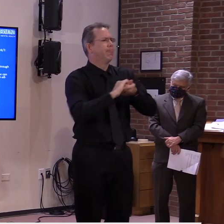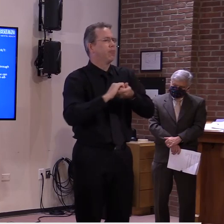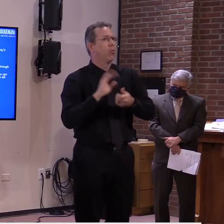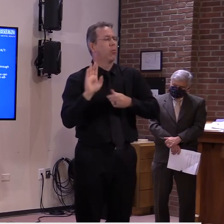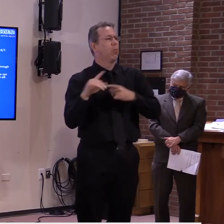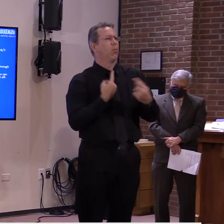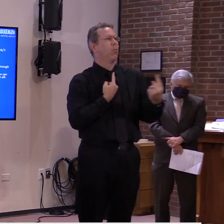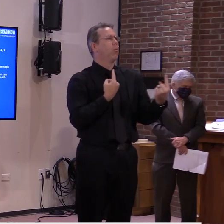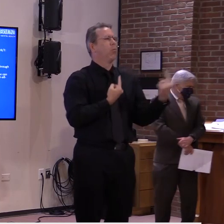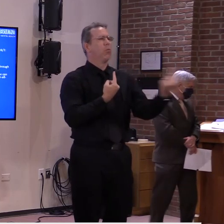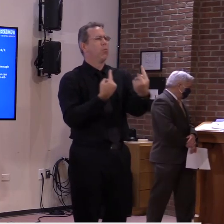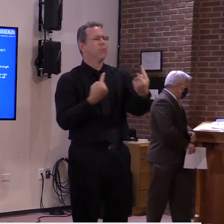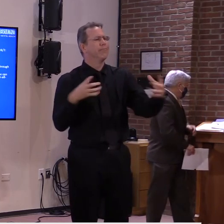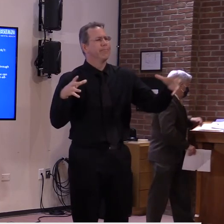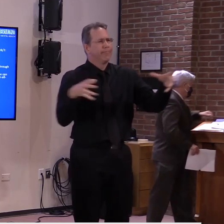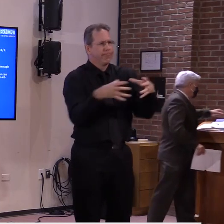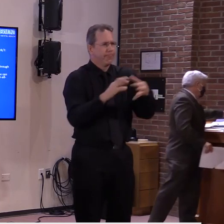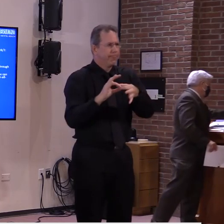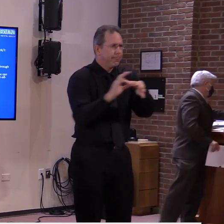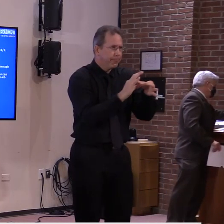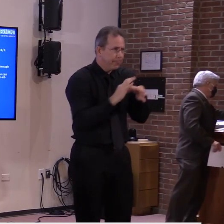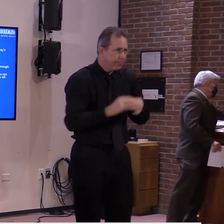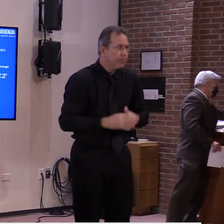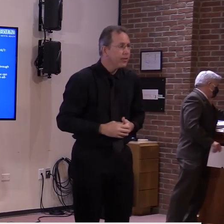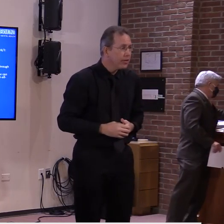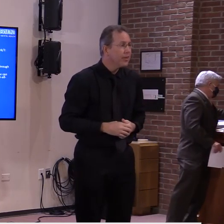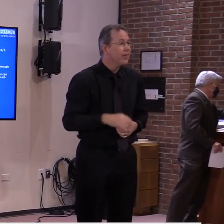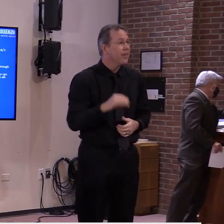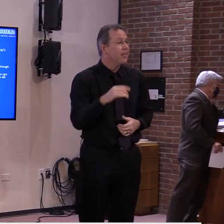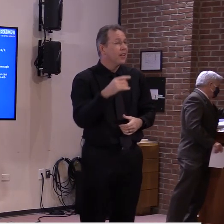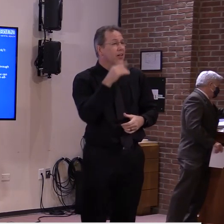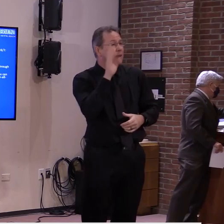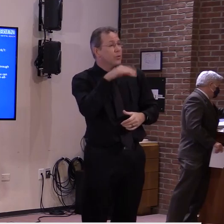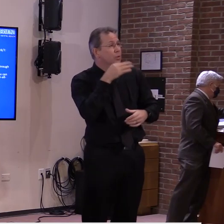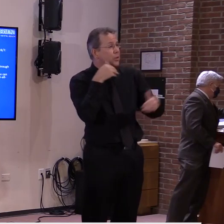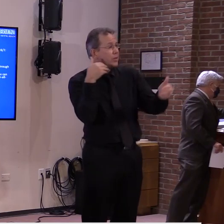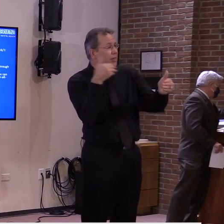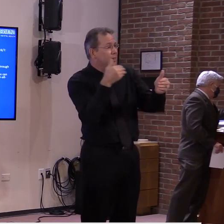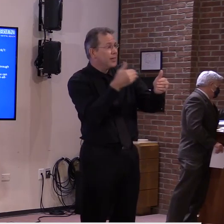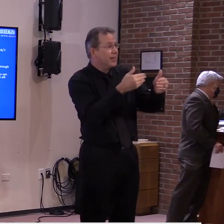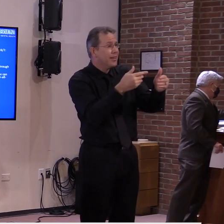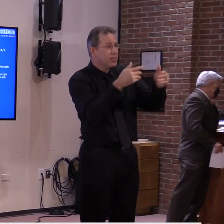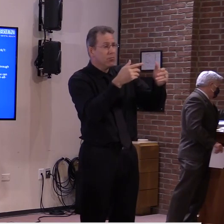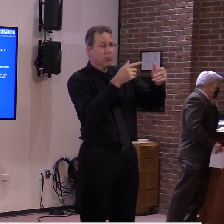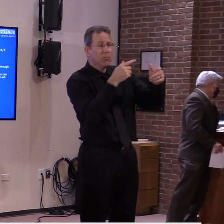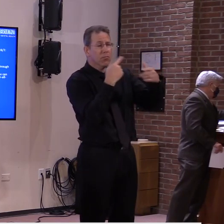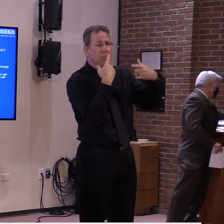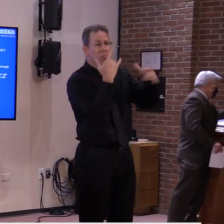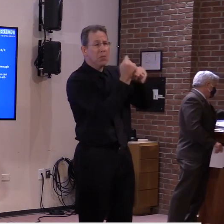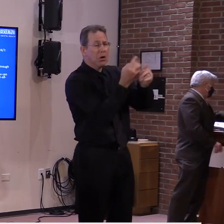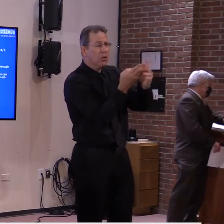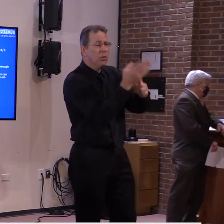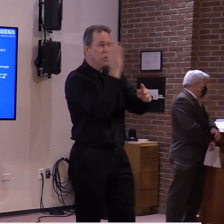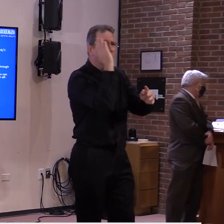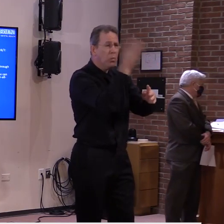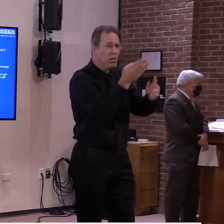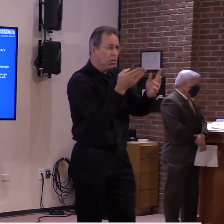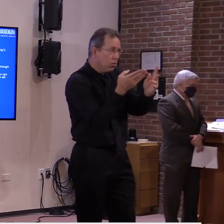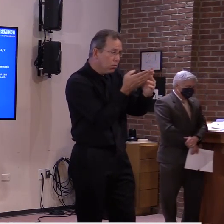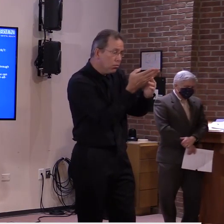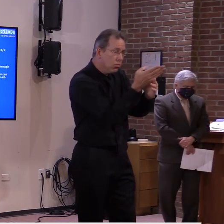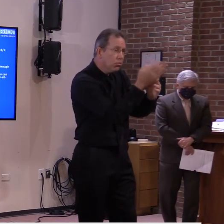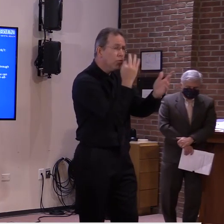finish line in sight, but still challenges ahead, we all need to take the time to ask ourselves, what am I